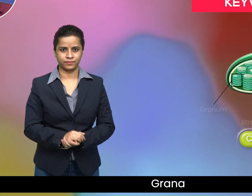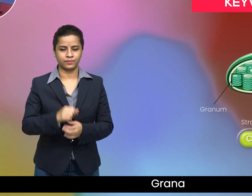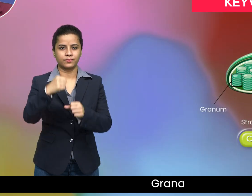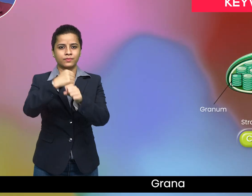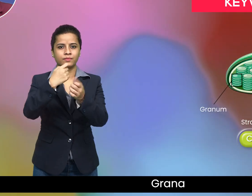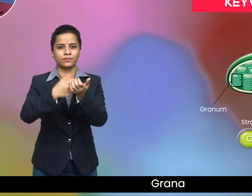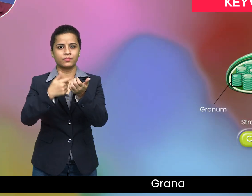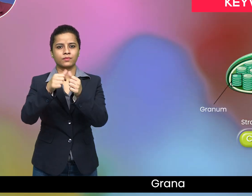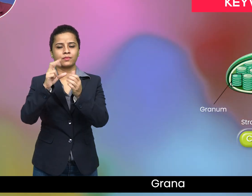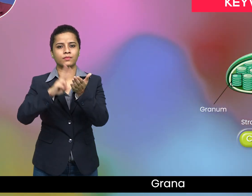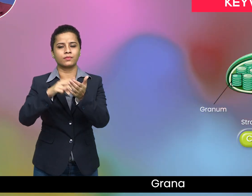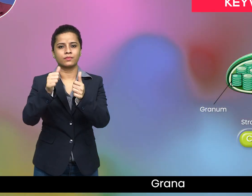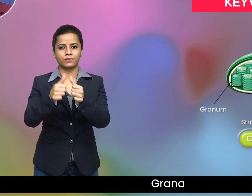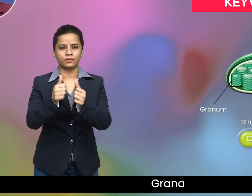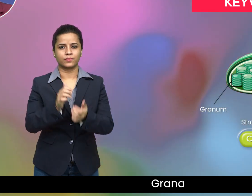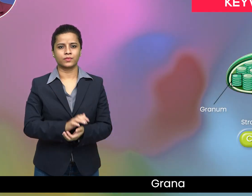grana,